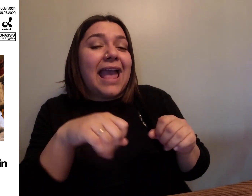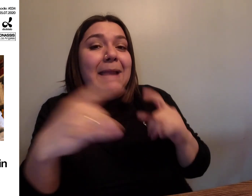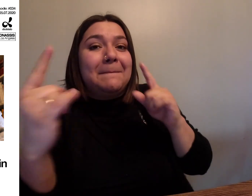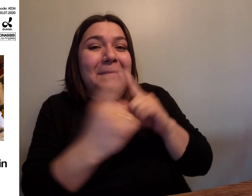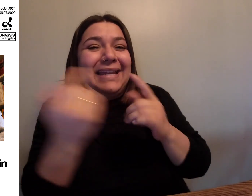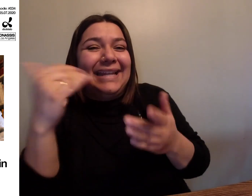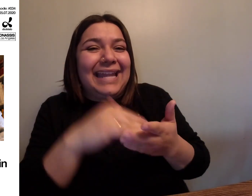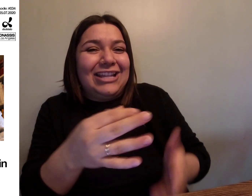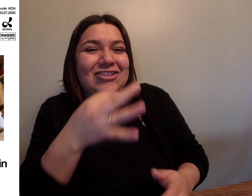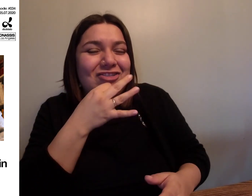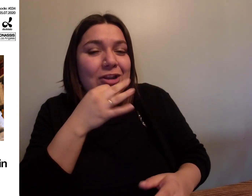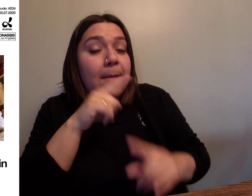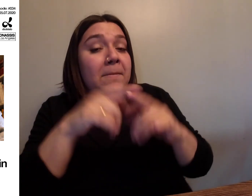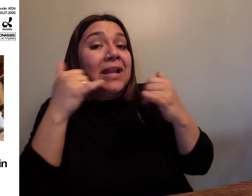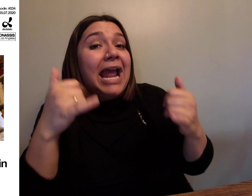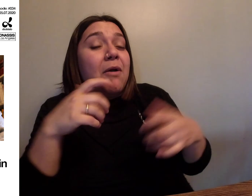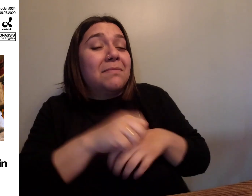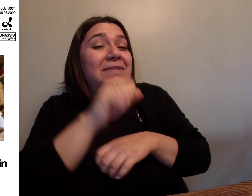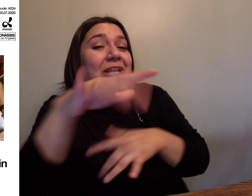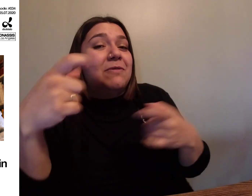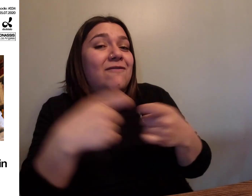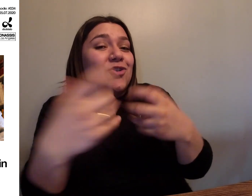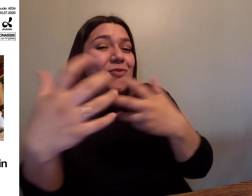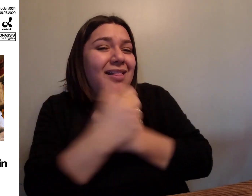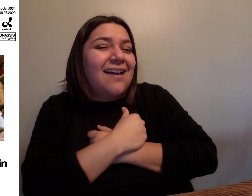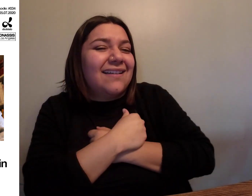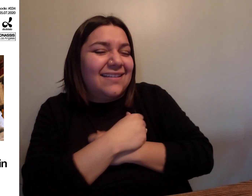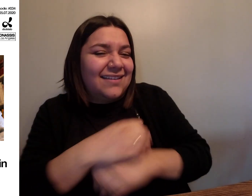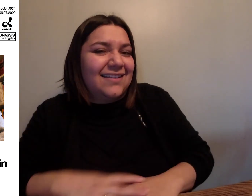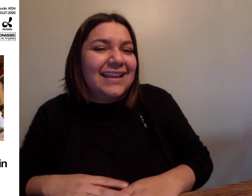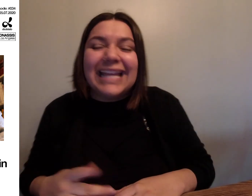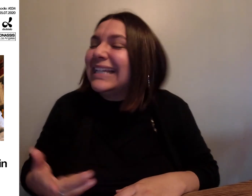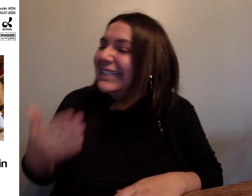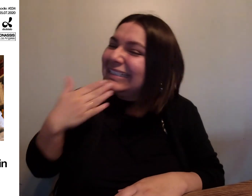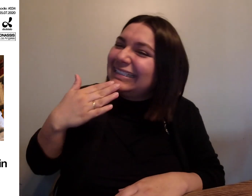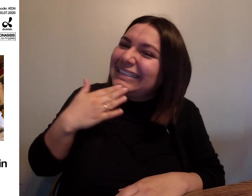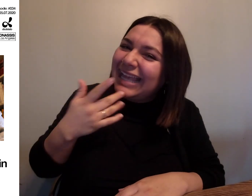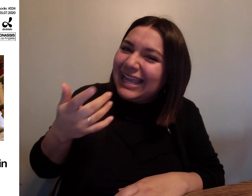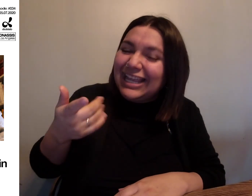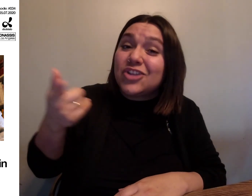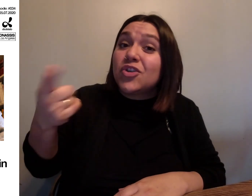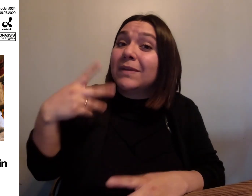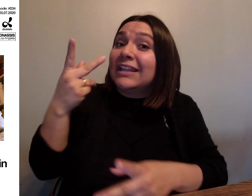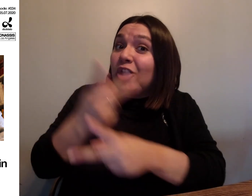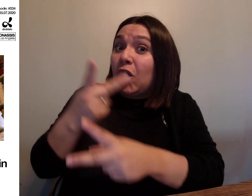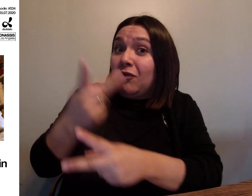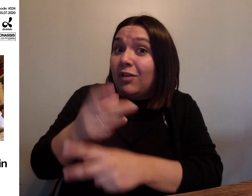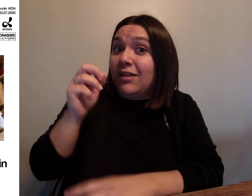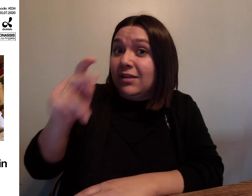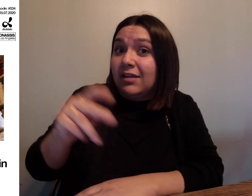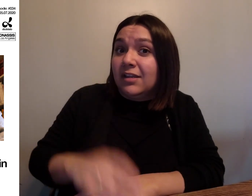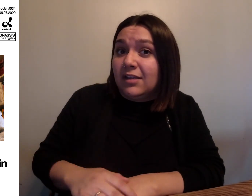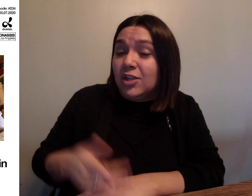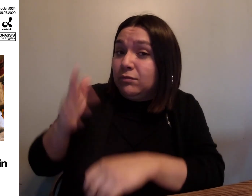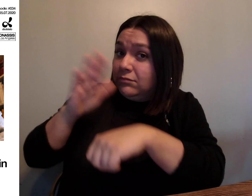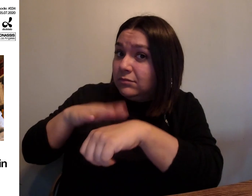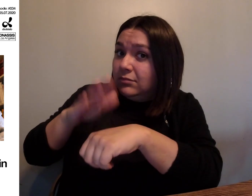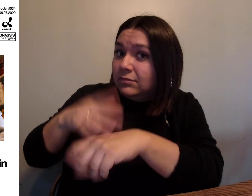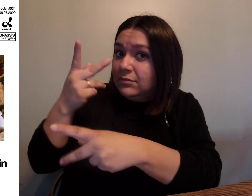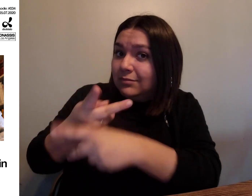we meet soon again. For the moment, I send you a virtual hug. And yes, and you be very, very careful.